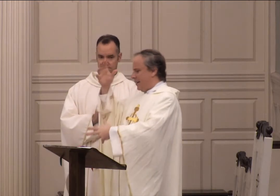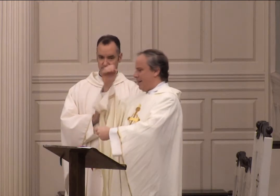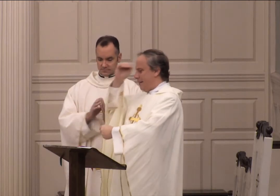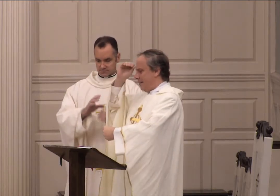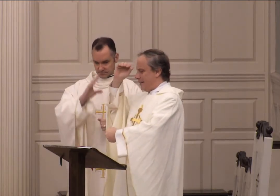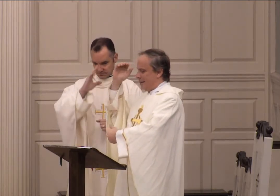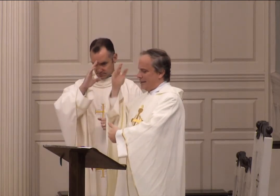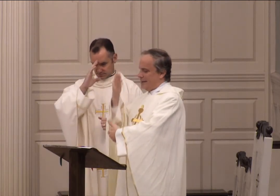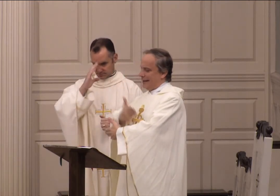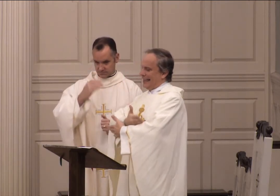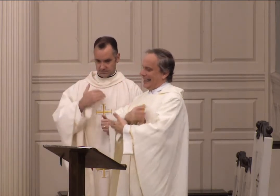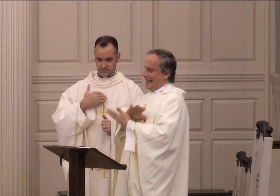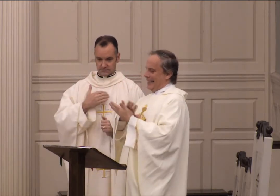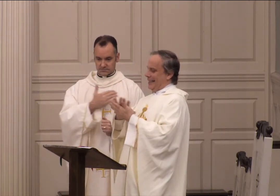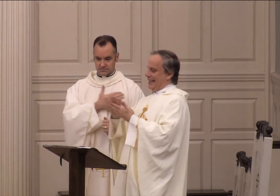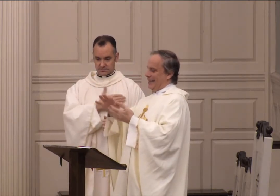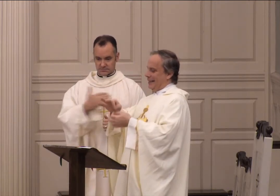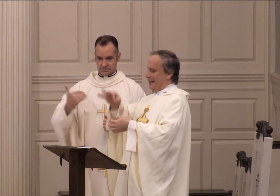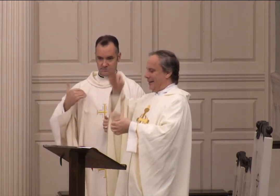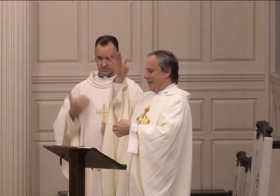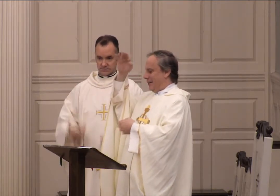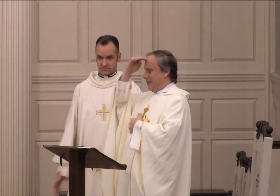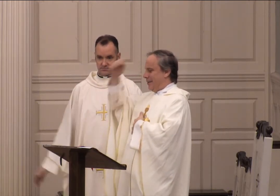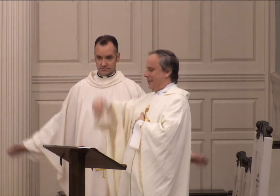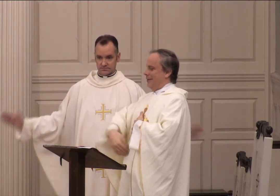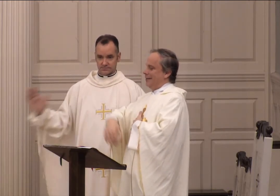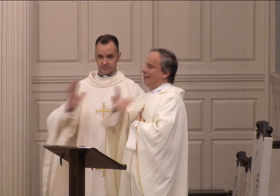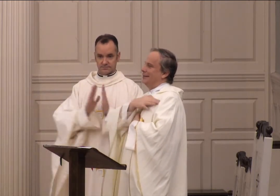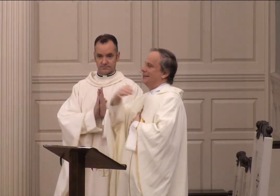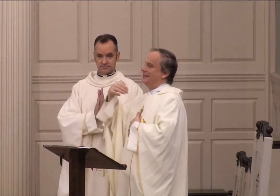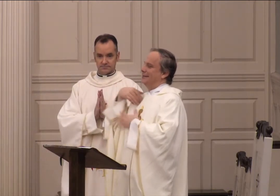In the name of the Father, and the Son, and the Holy Spirit.